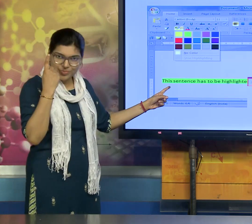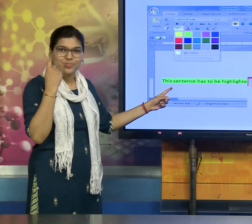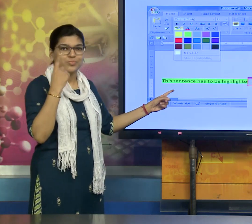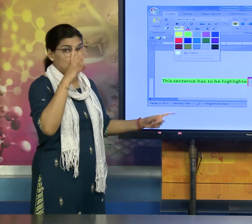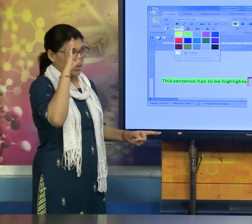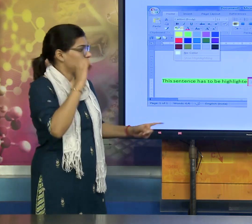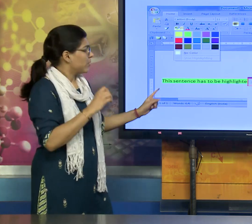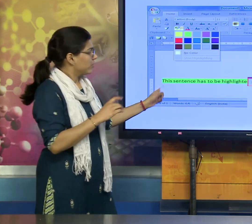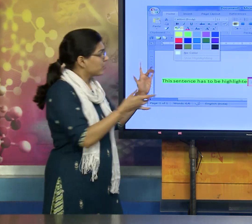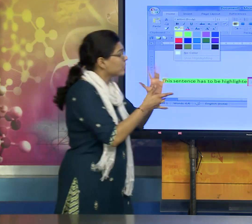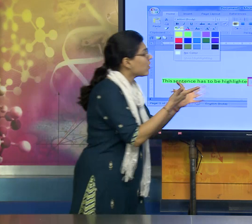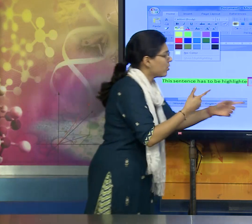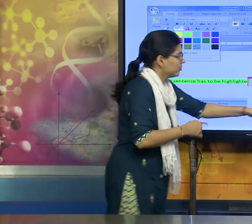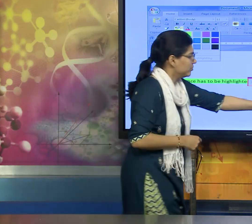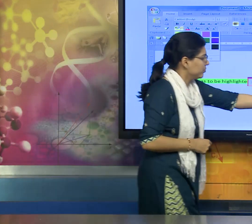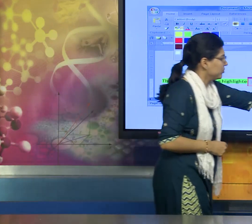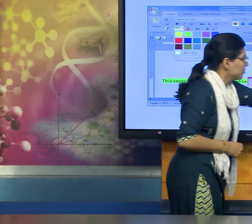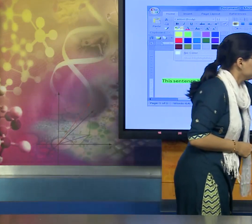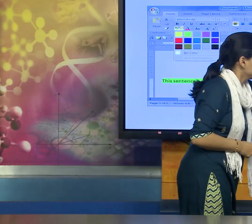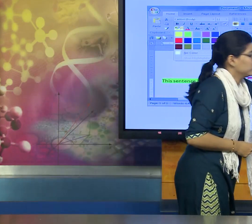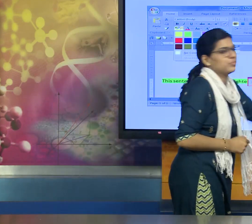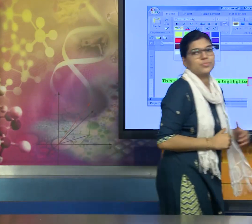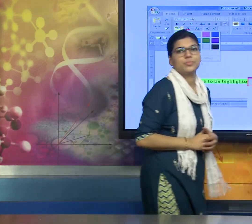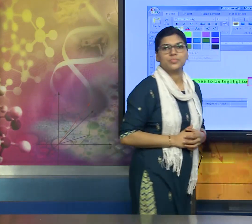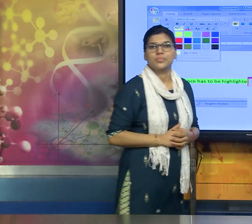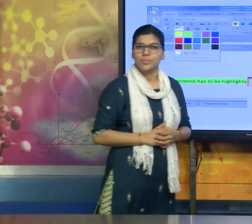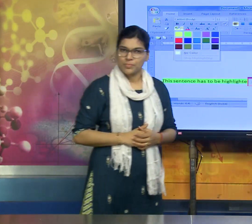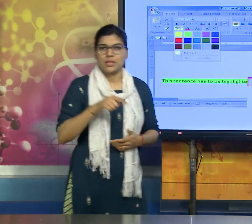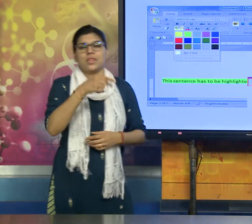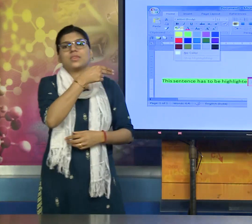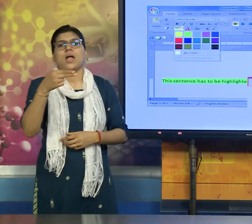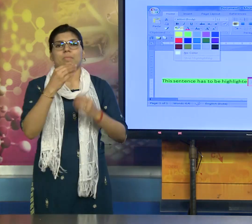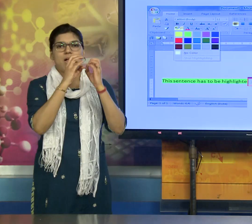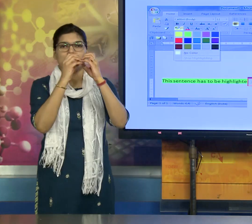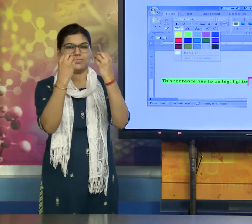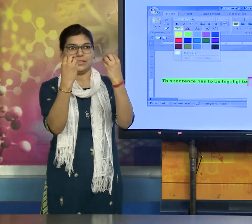highlight till the point where you want to stop.